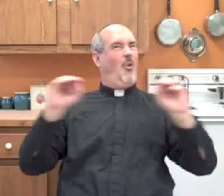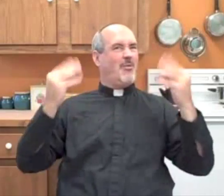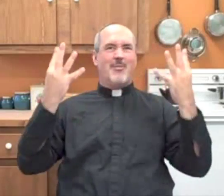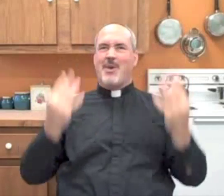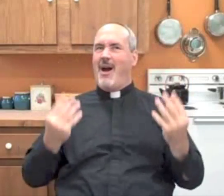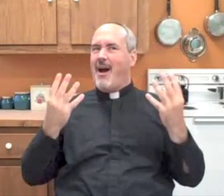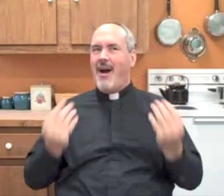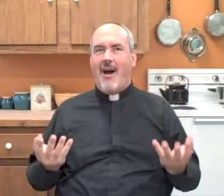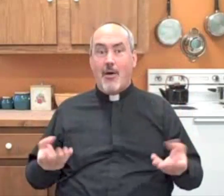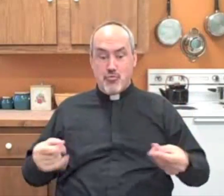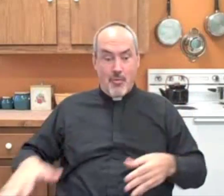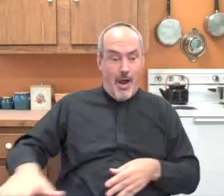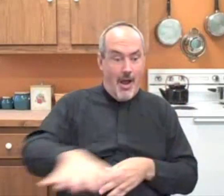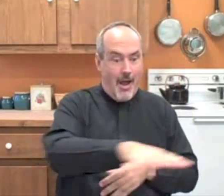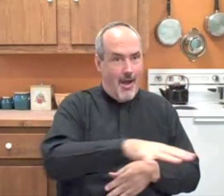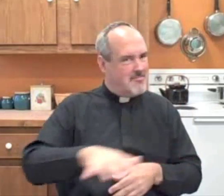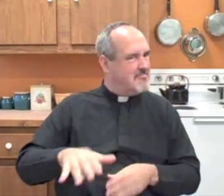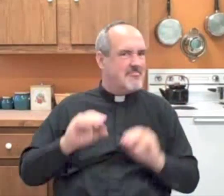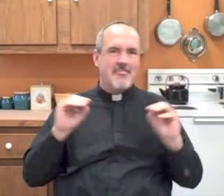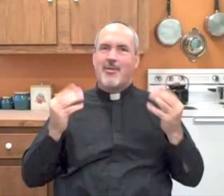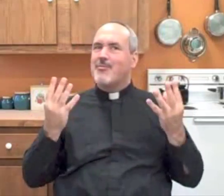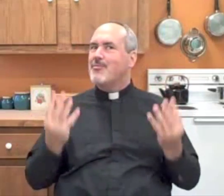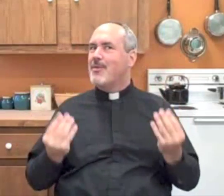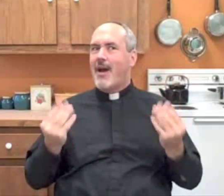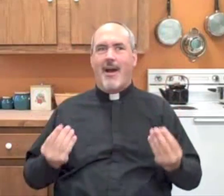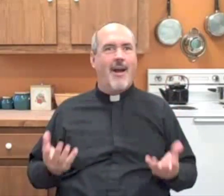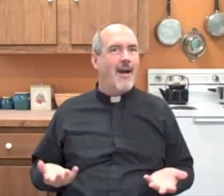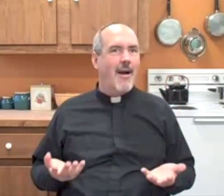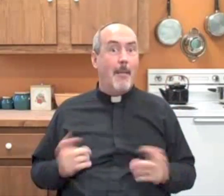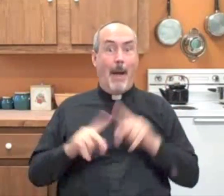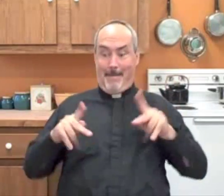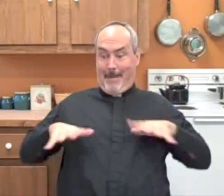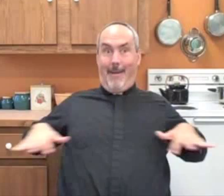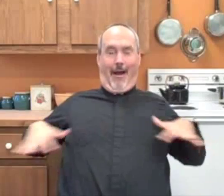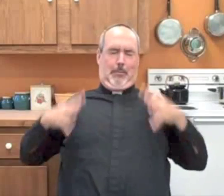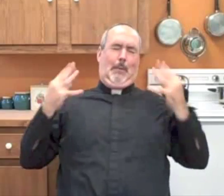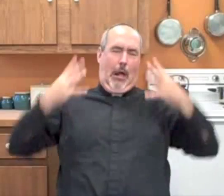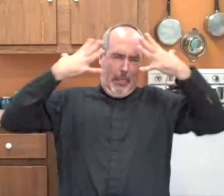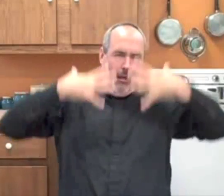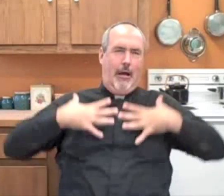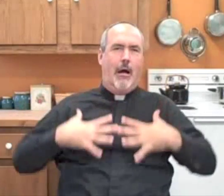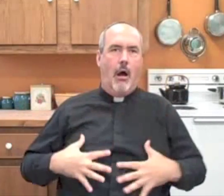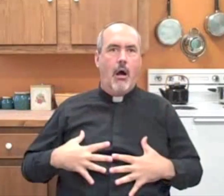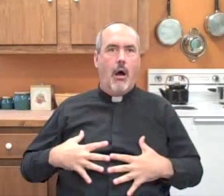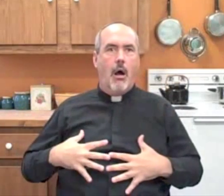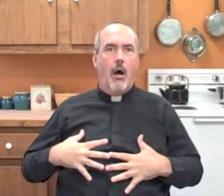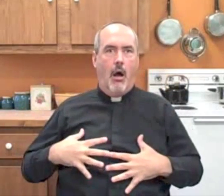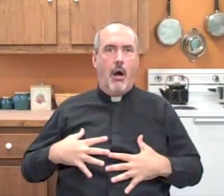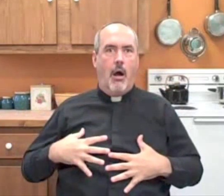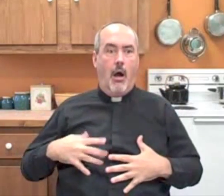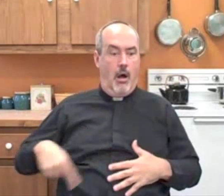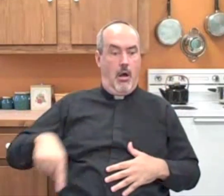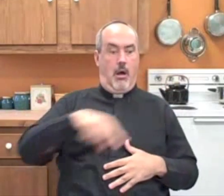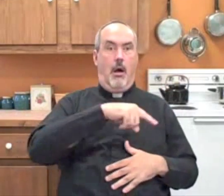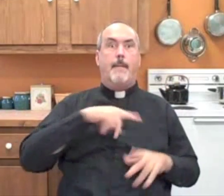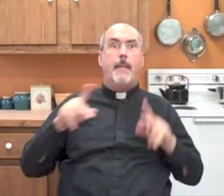all dry. The church wall and the ground beneath them was dry, but everyone praying was